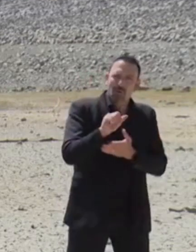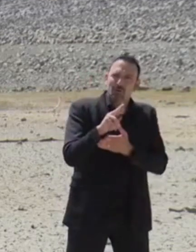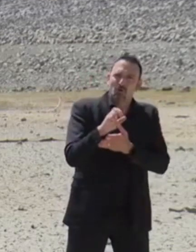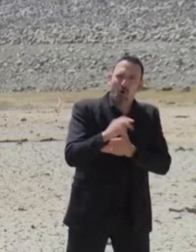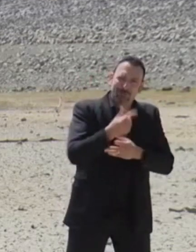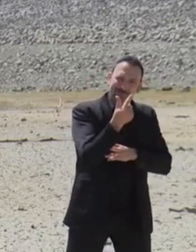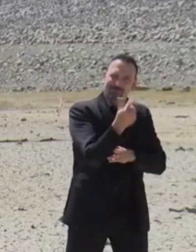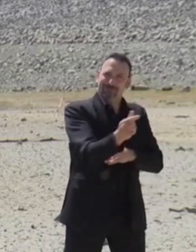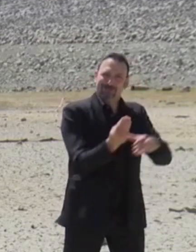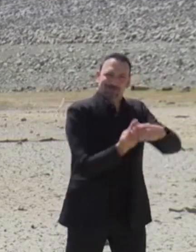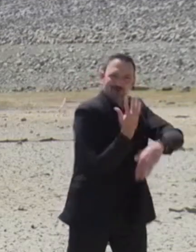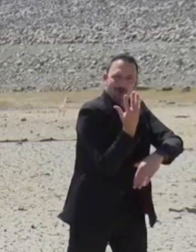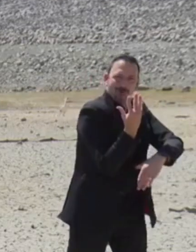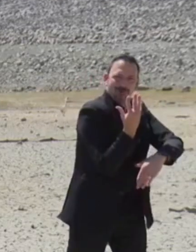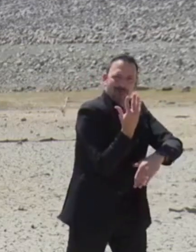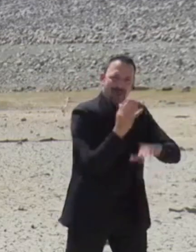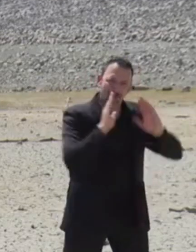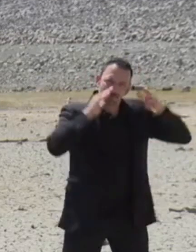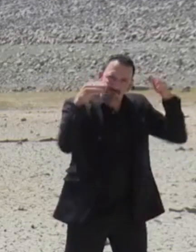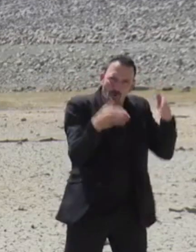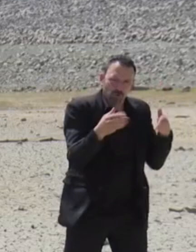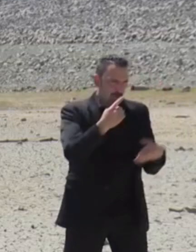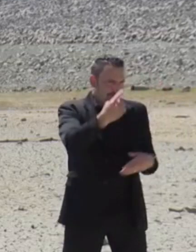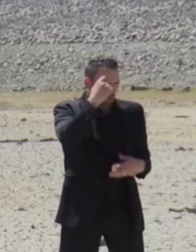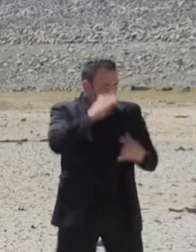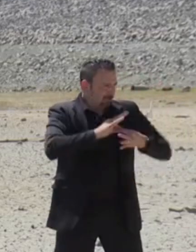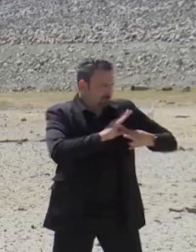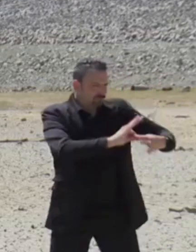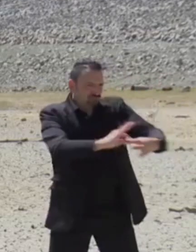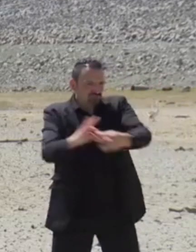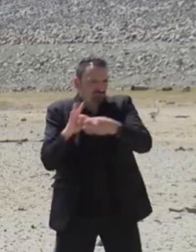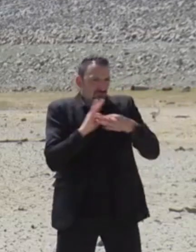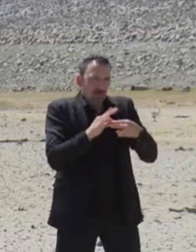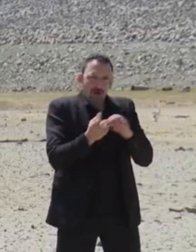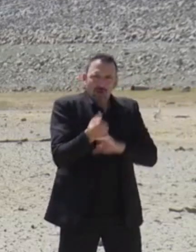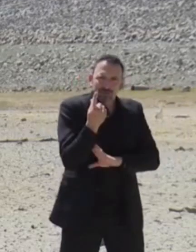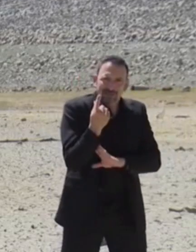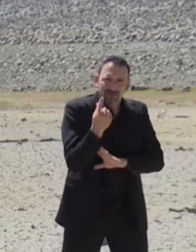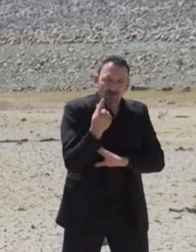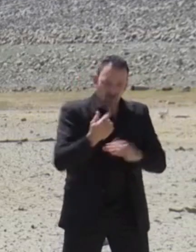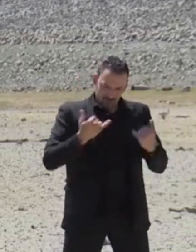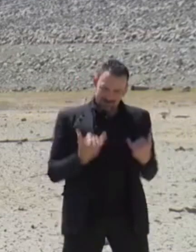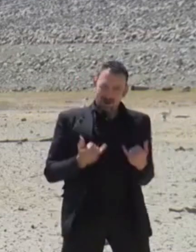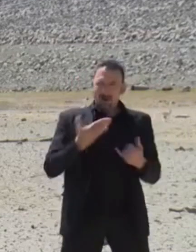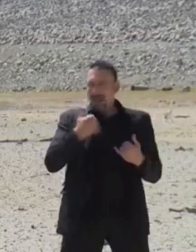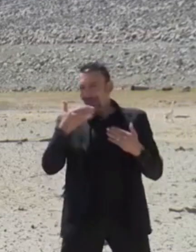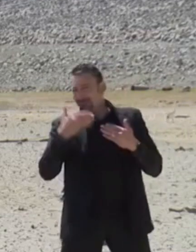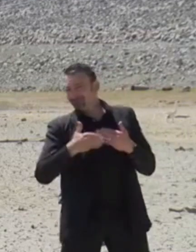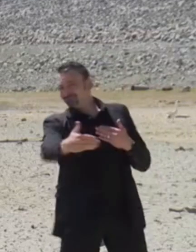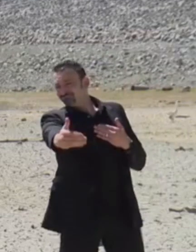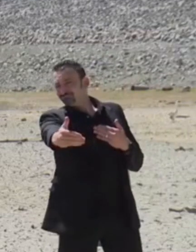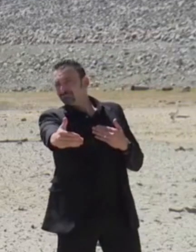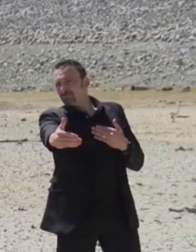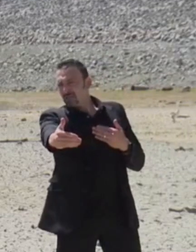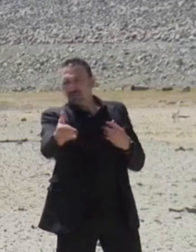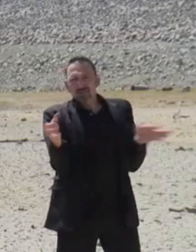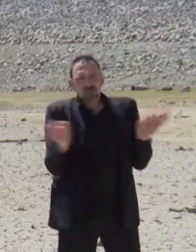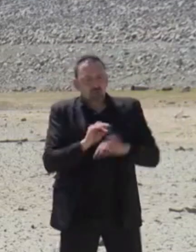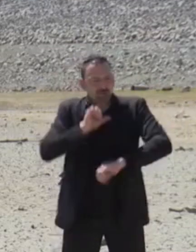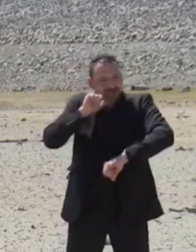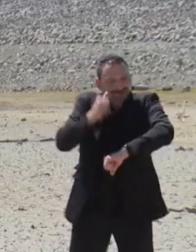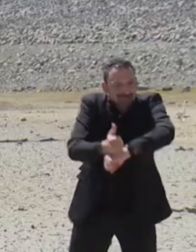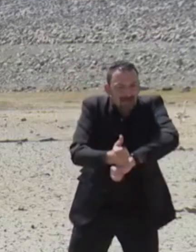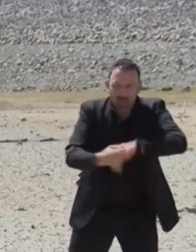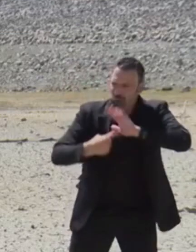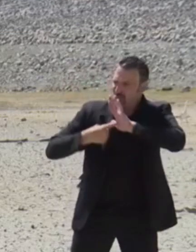energy than the state of California. So we're mindful of that in the medium and short run, and our responsibility to set the pace for the rest of the country,